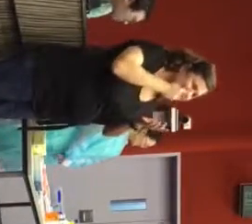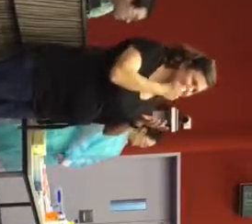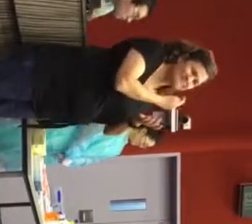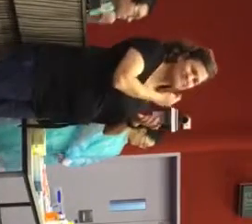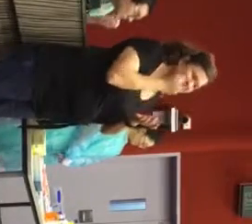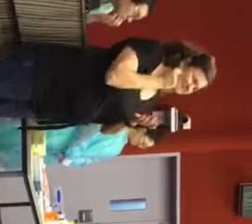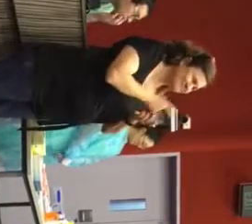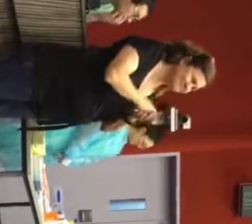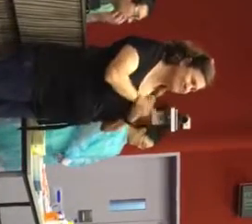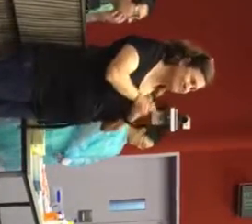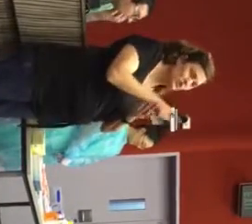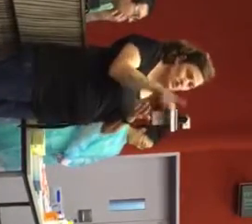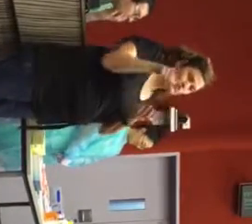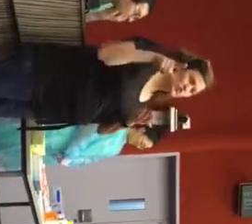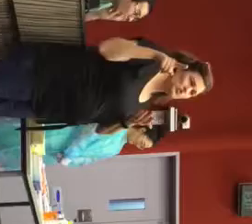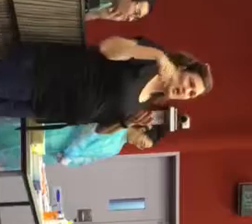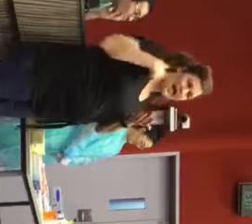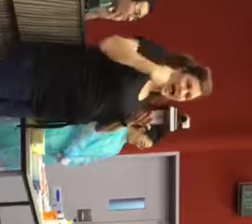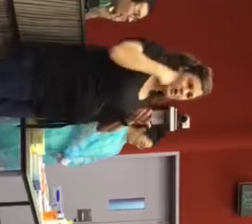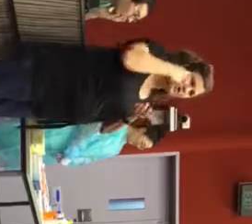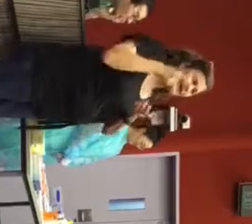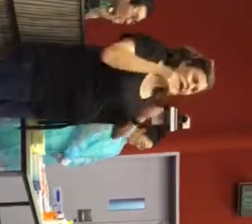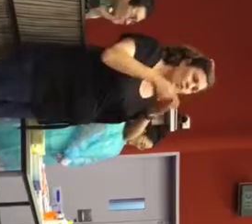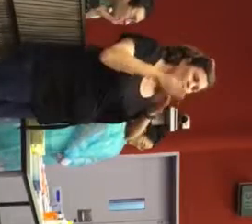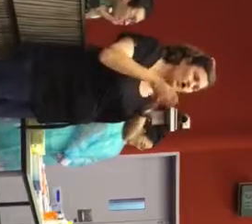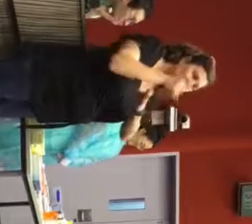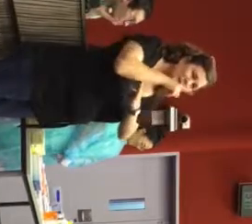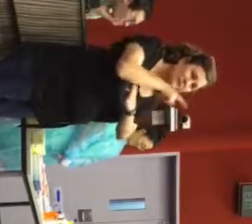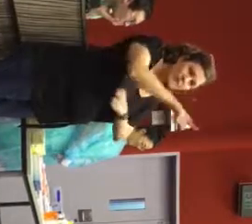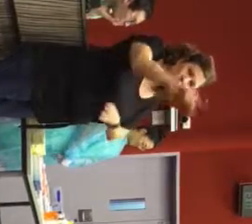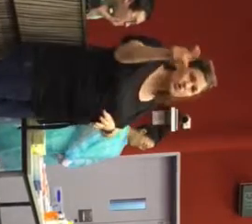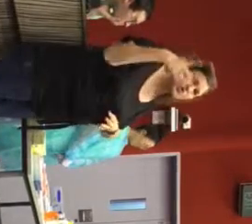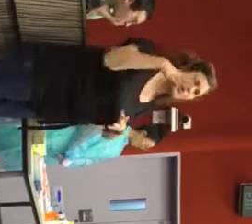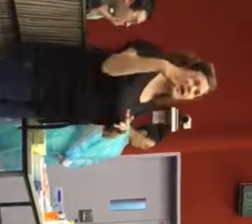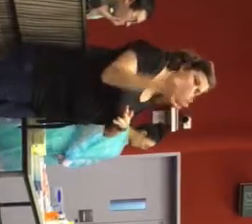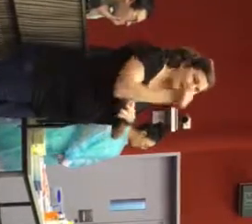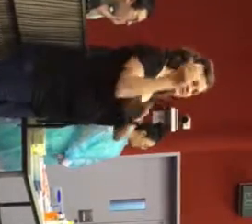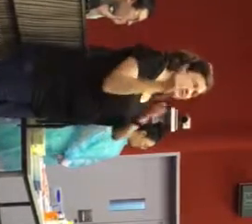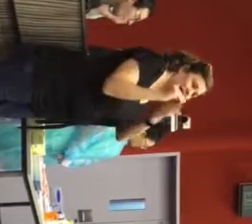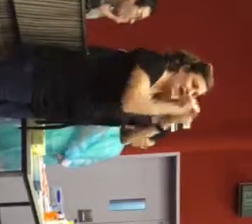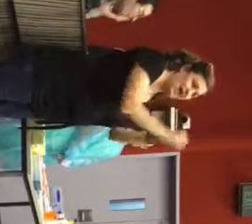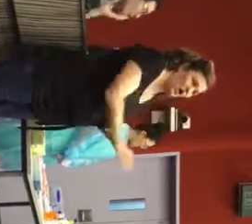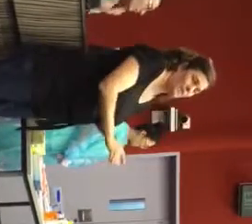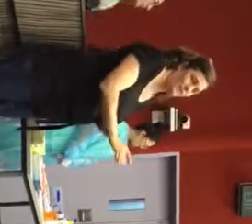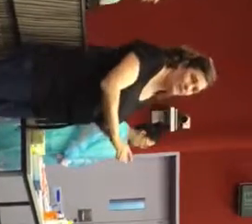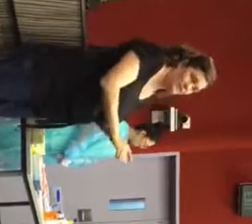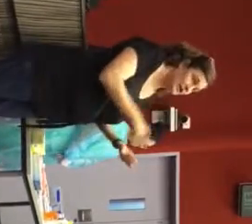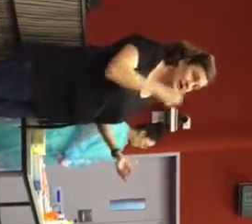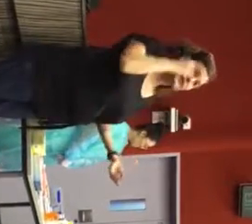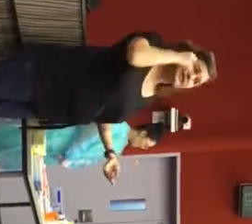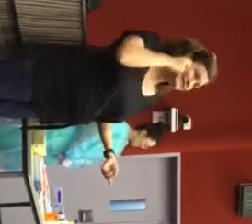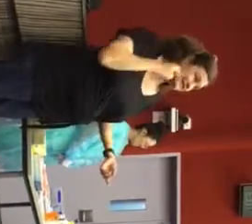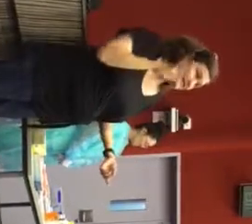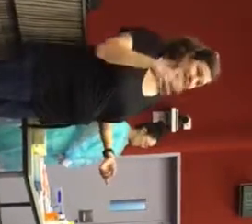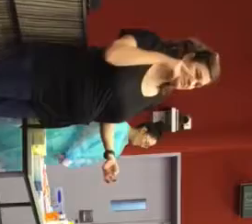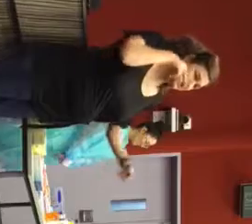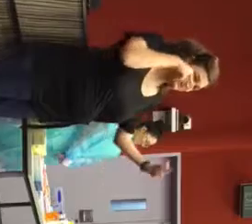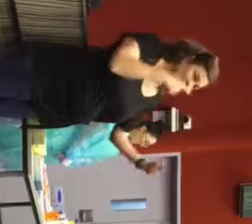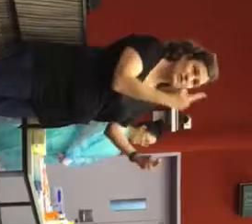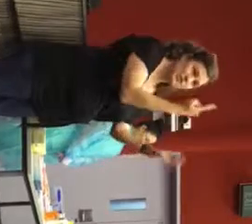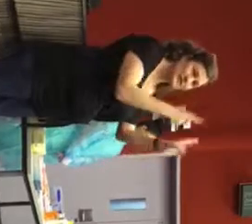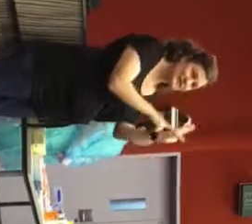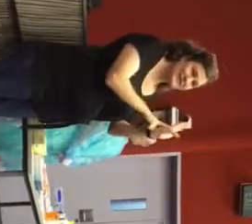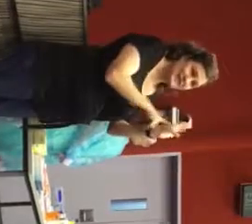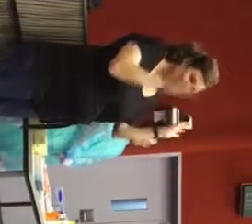think, to get in there and make a difference, because you can. The dentist can't, because the dentist may only see the patient once a year, certainly in care